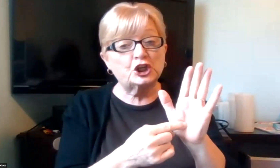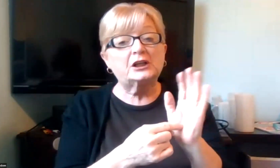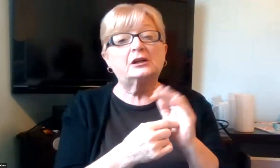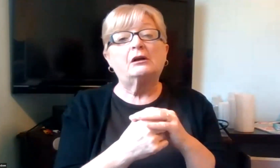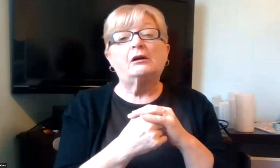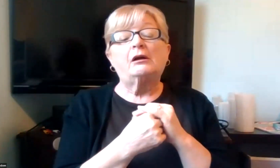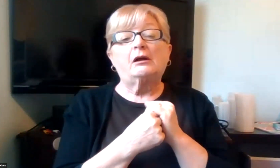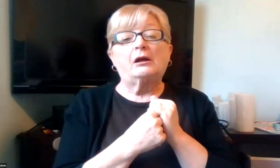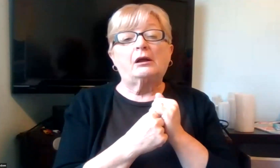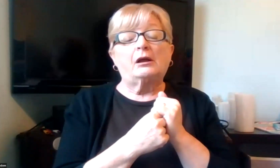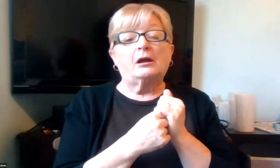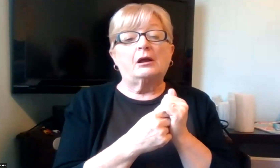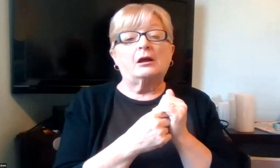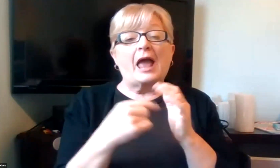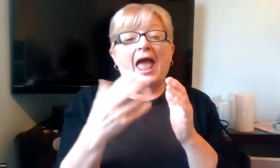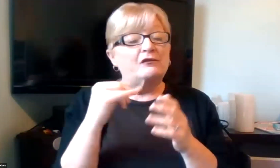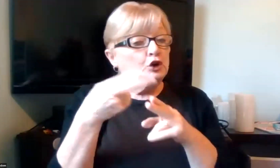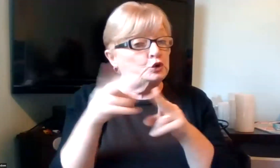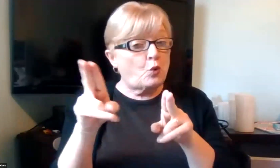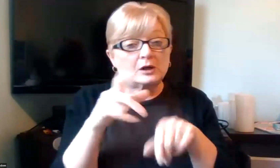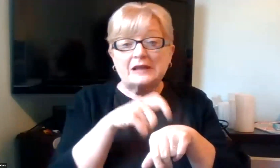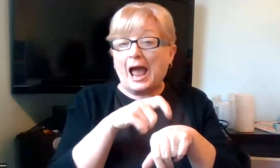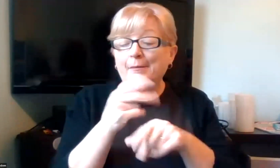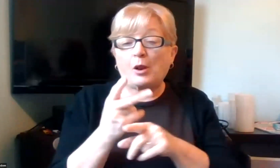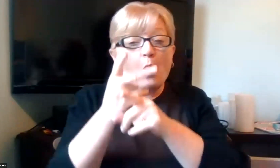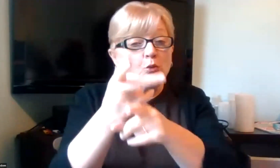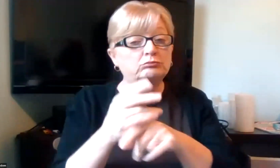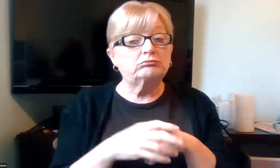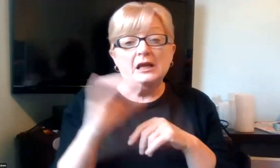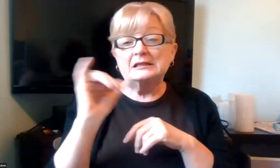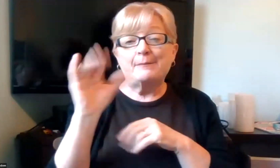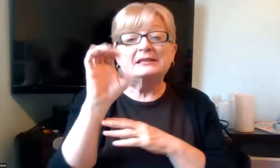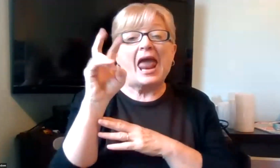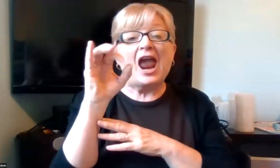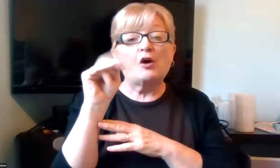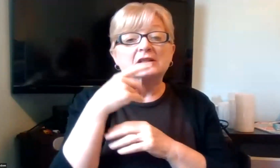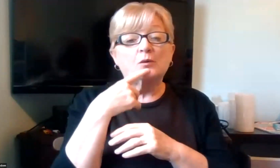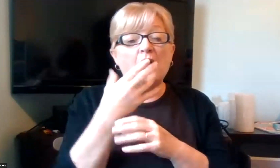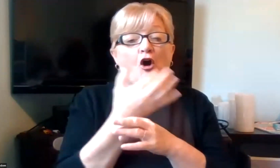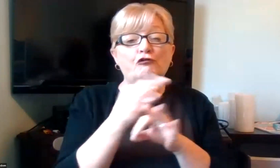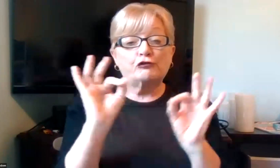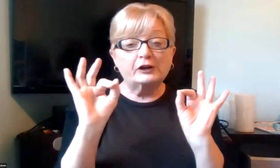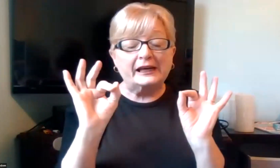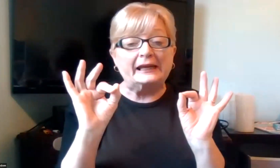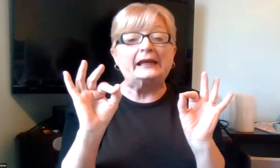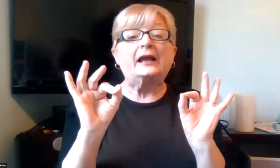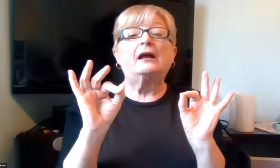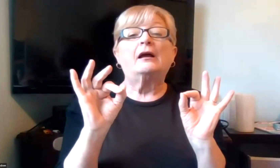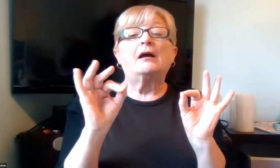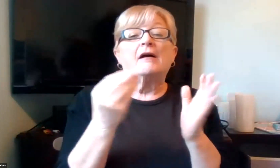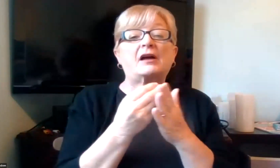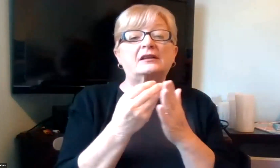And for short-term loan. And as Aaron mentioned in the beginning, we are a free federally funded program.